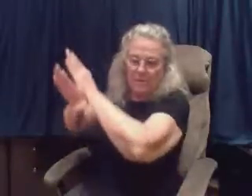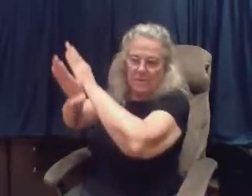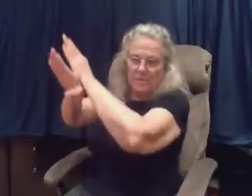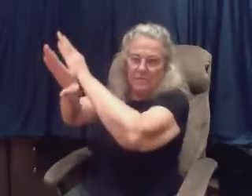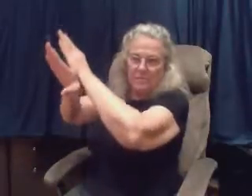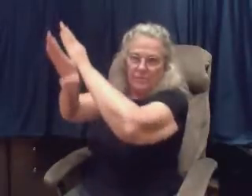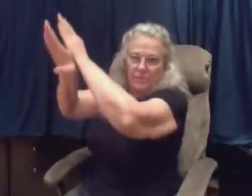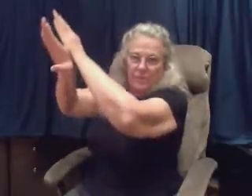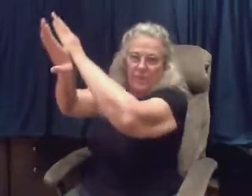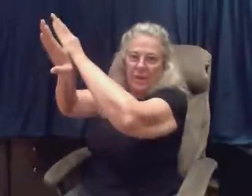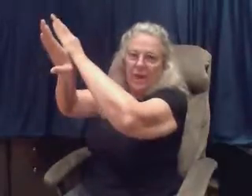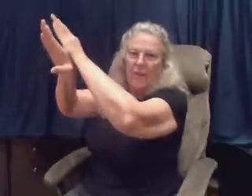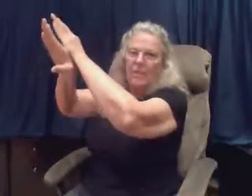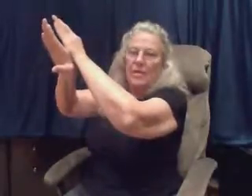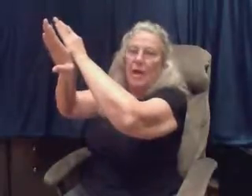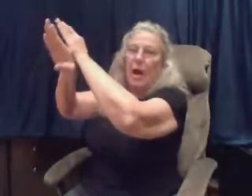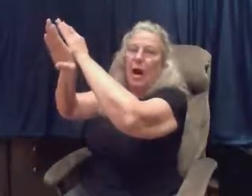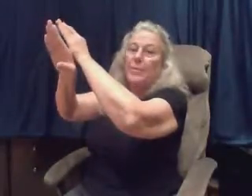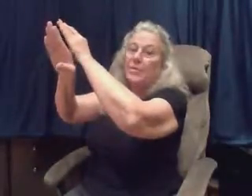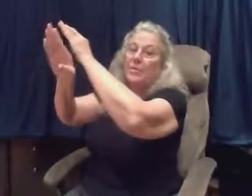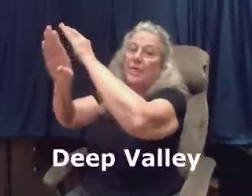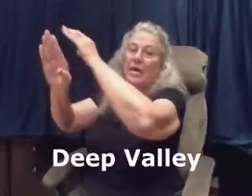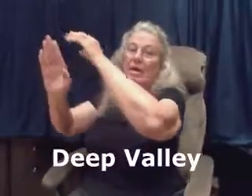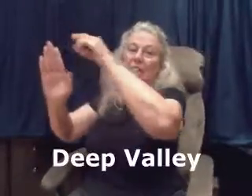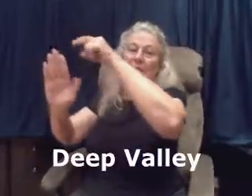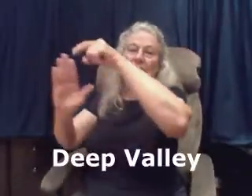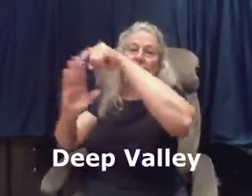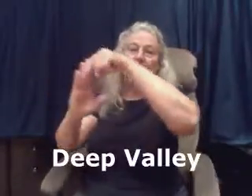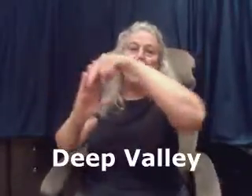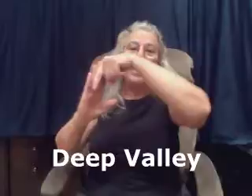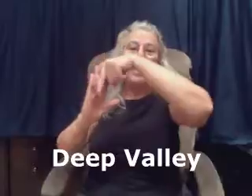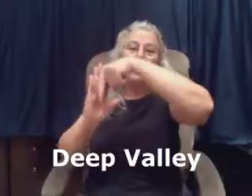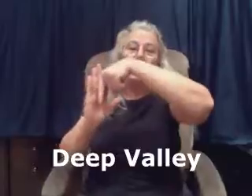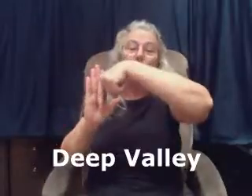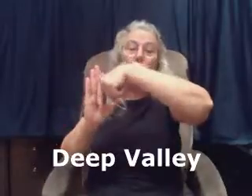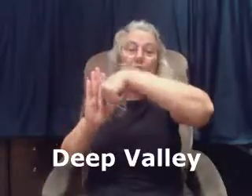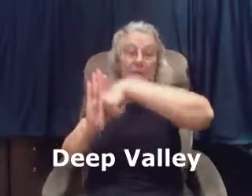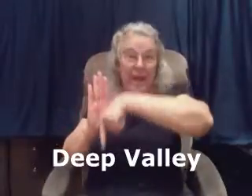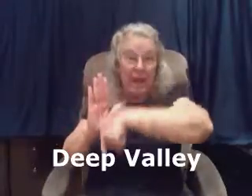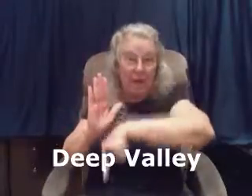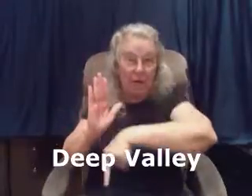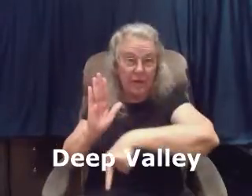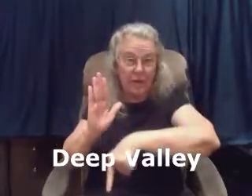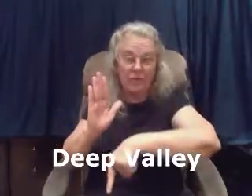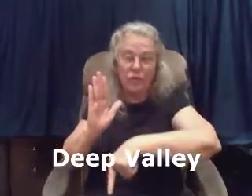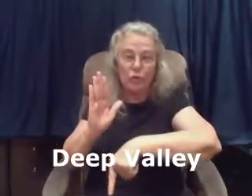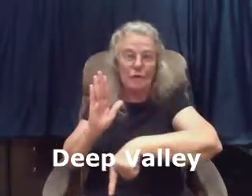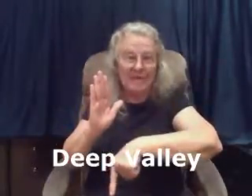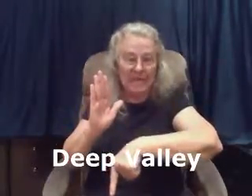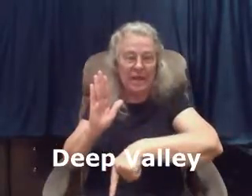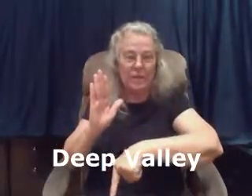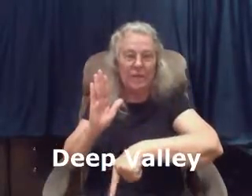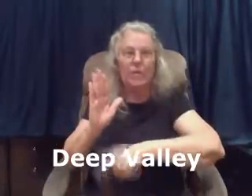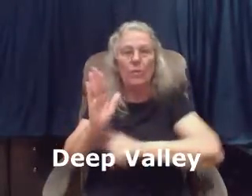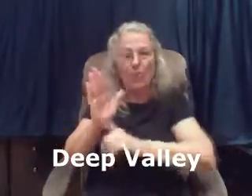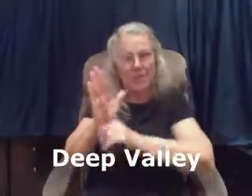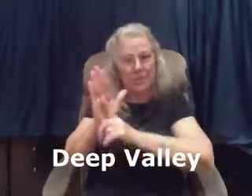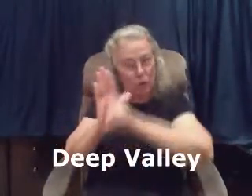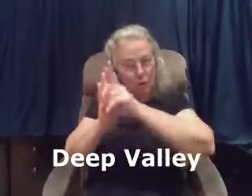Mountains. The opposite of that now is to go down into deep. We did